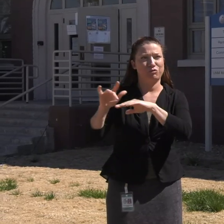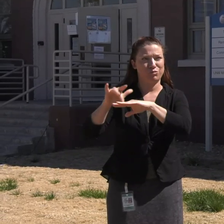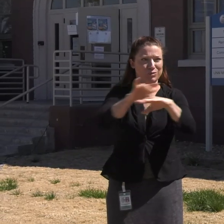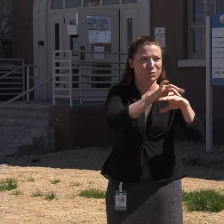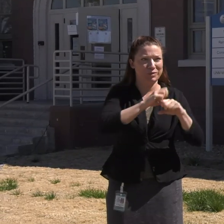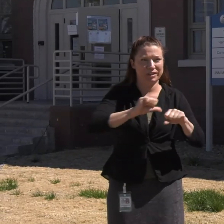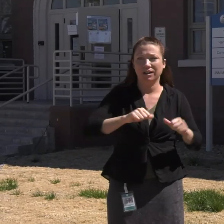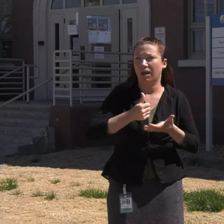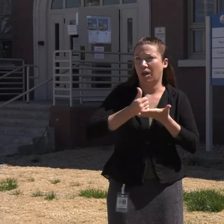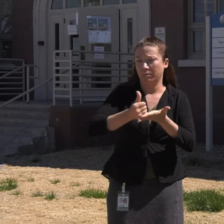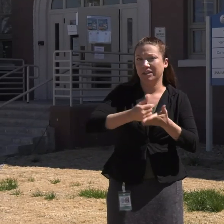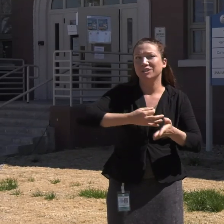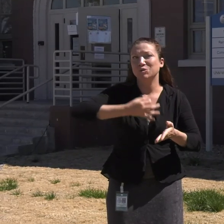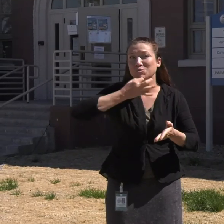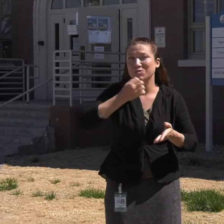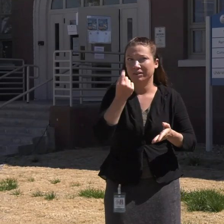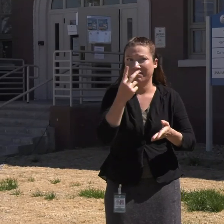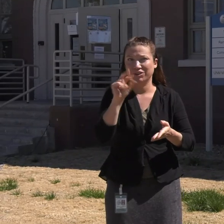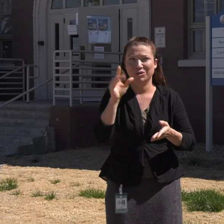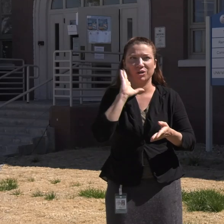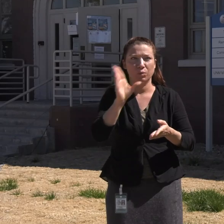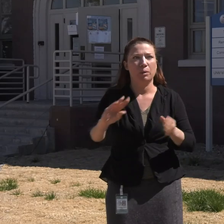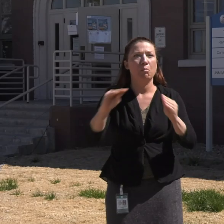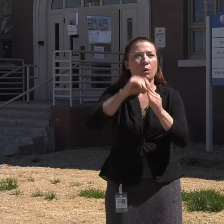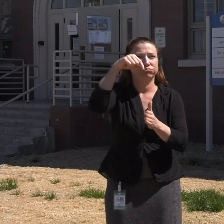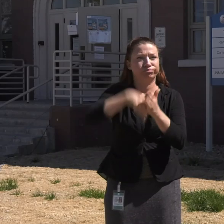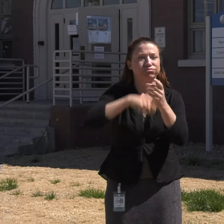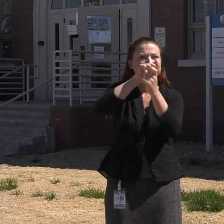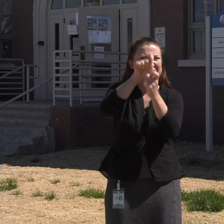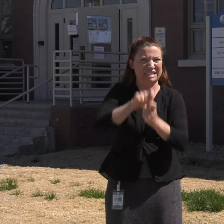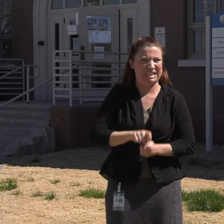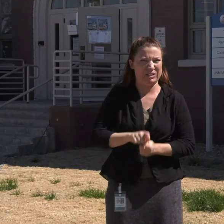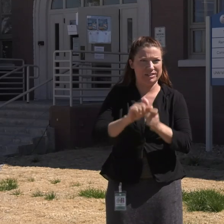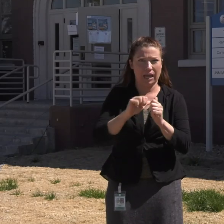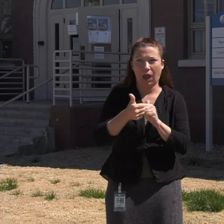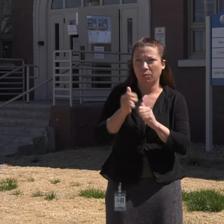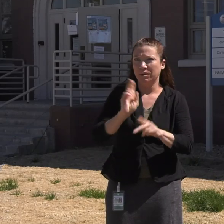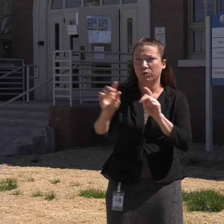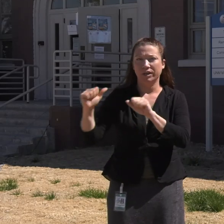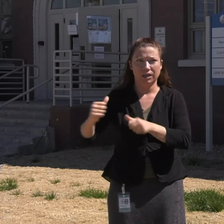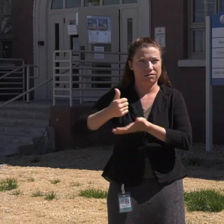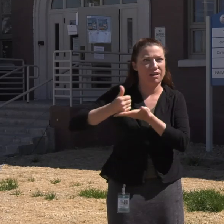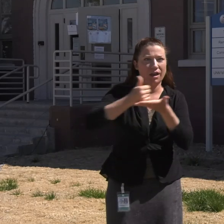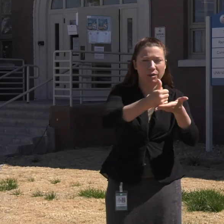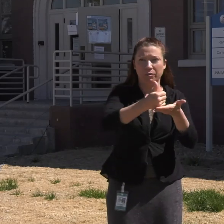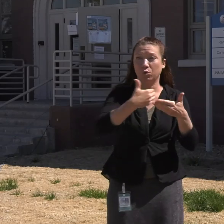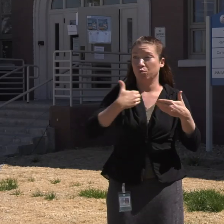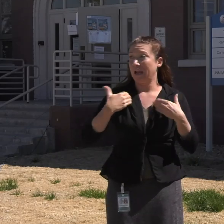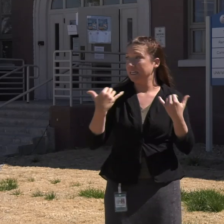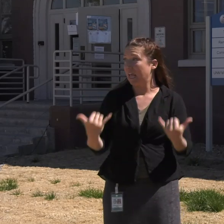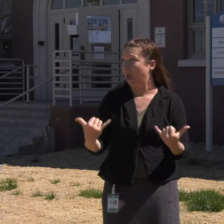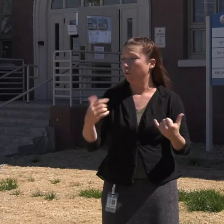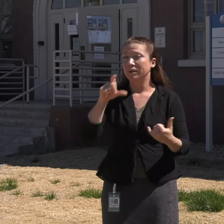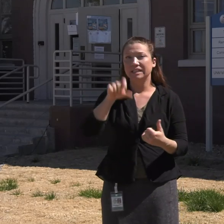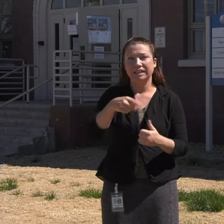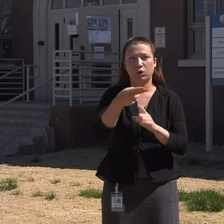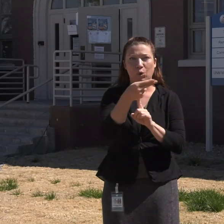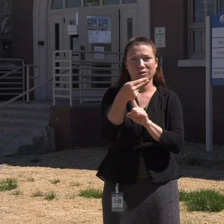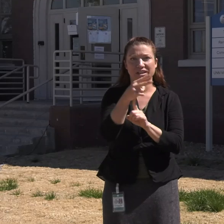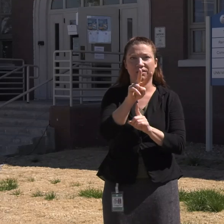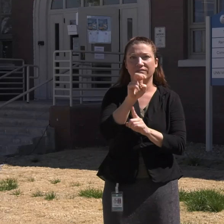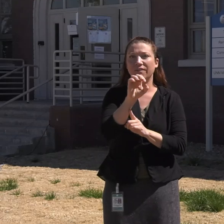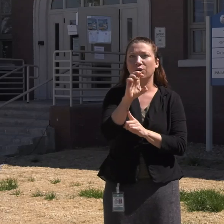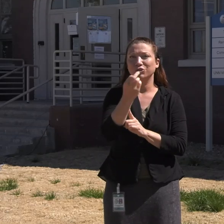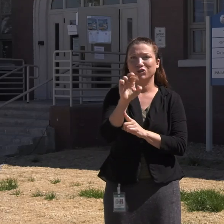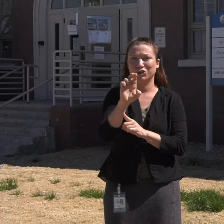people can help. We have a need right now for hotel vouchers, for donations, for hotel vouchers. Call 311